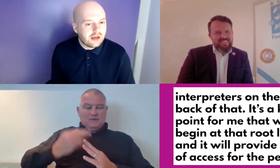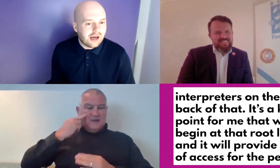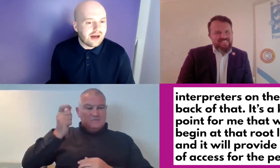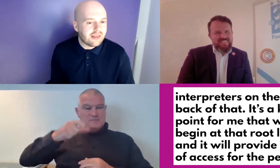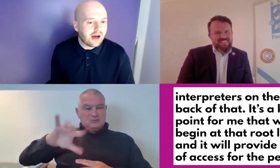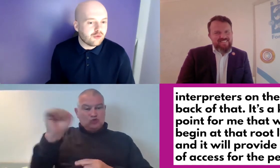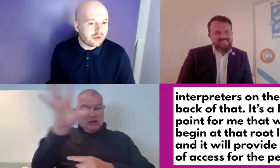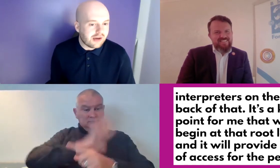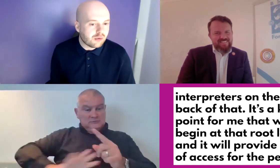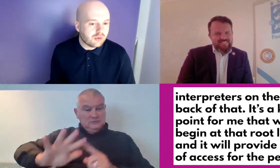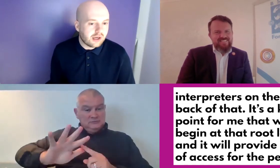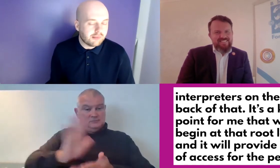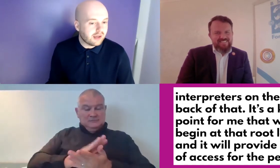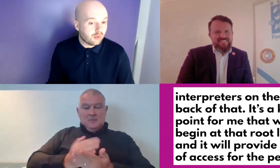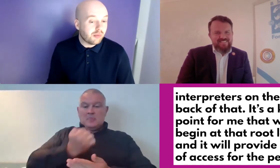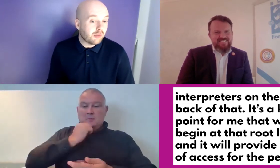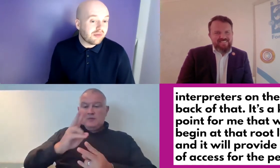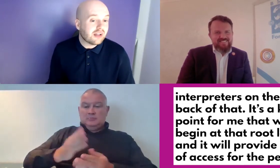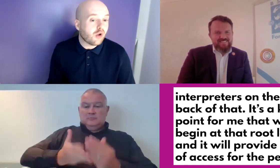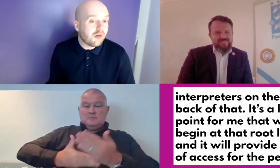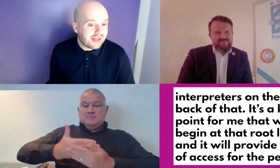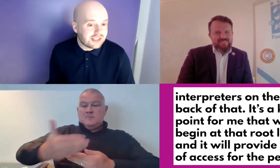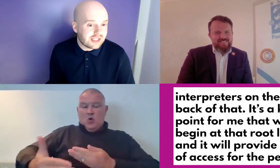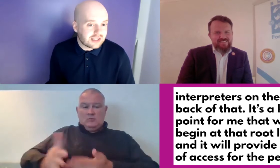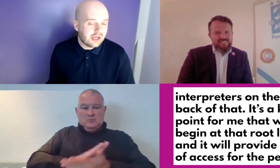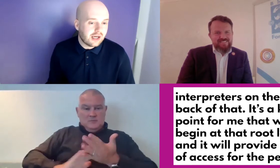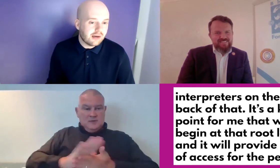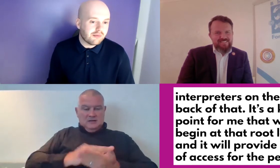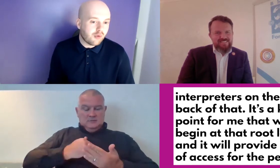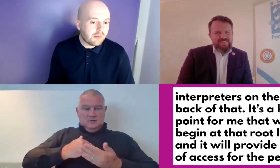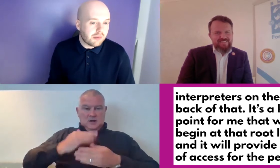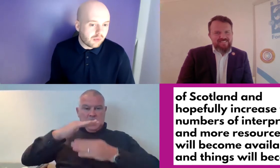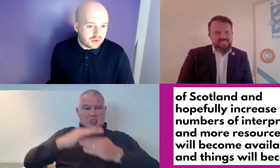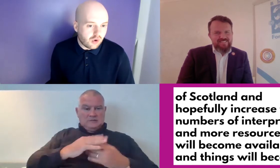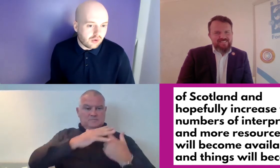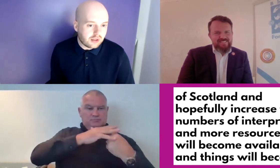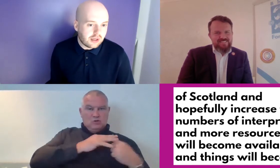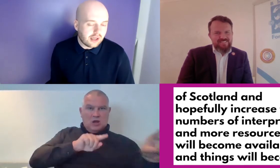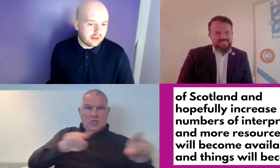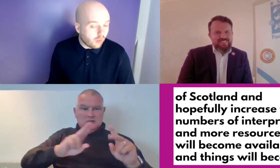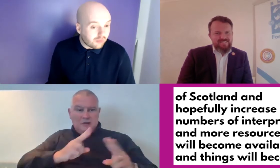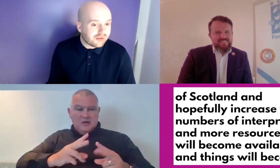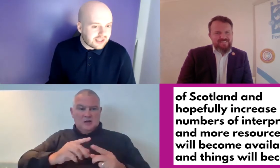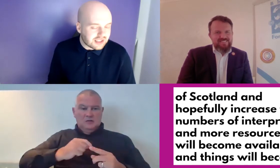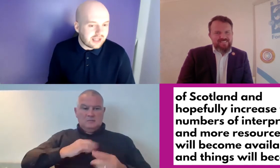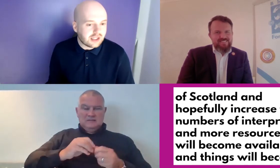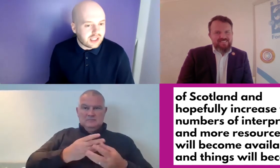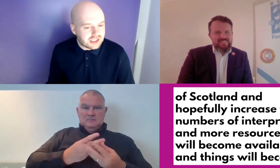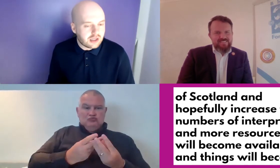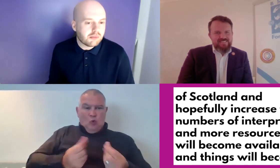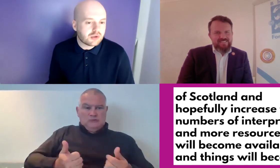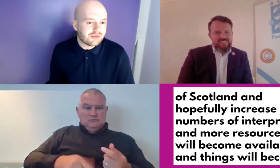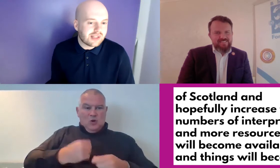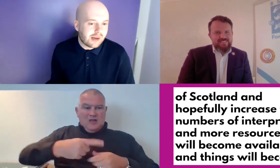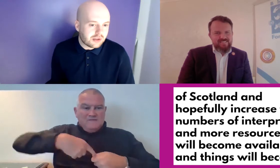begin at that root level, and it'll provide a lot of access for the people of Scotland, and hopefully, as I said, increase